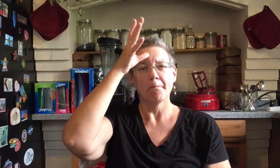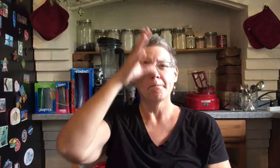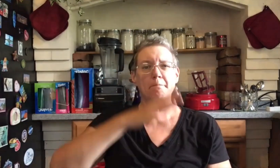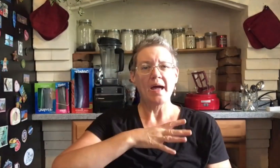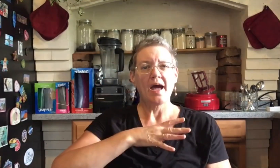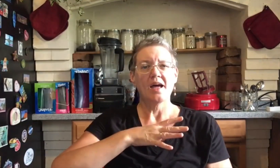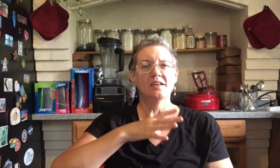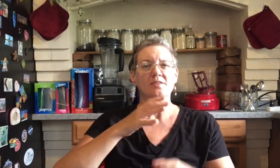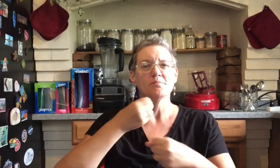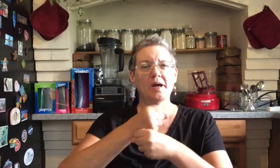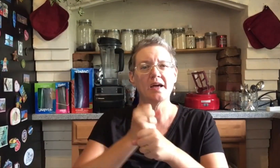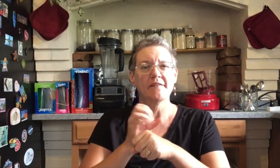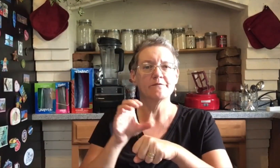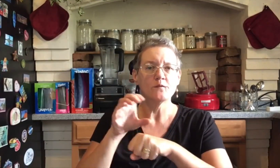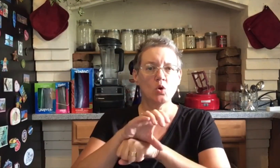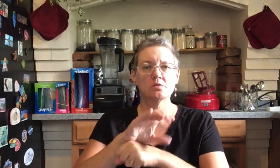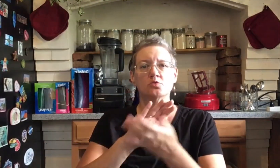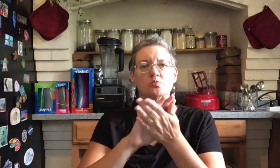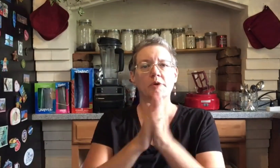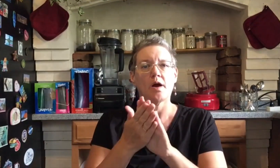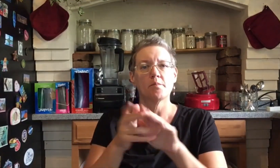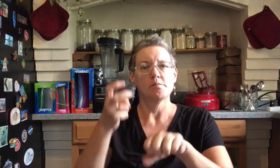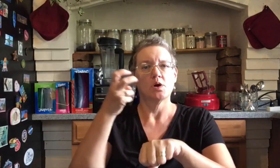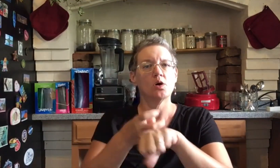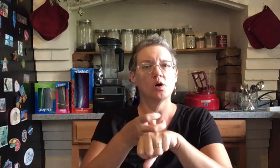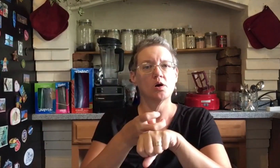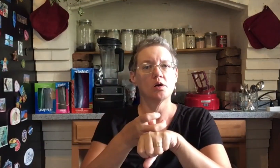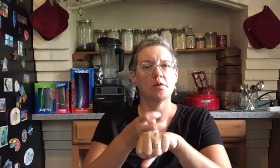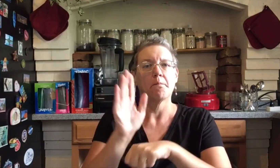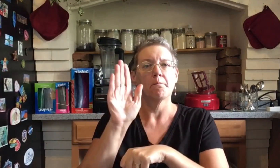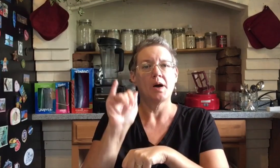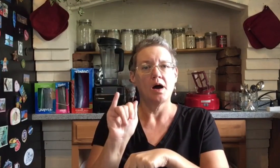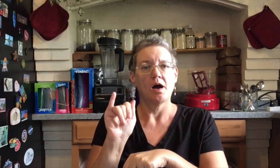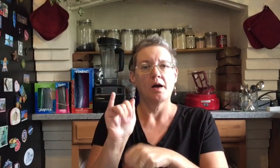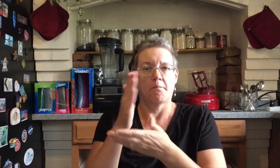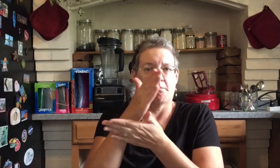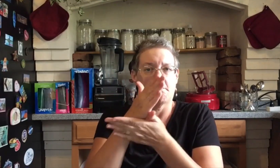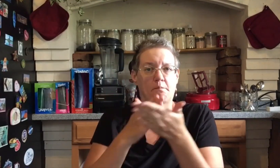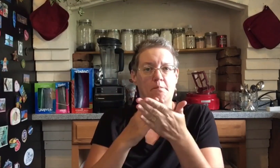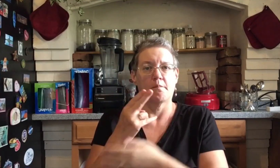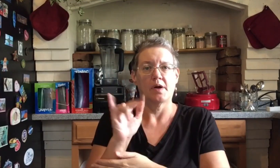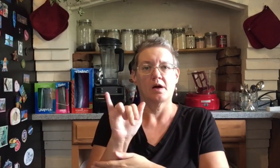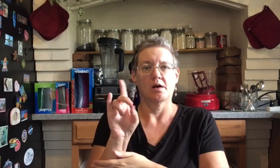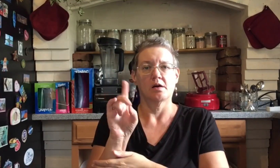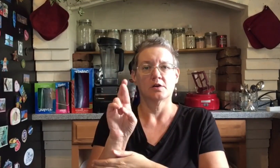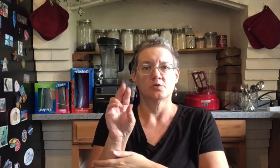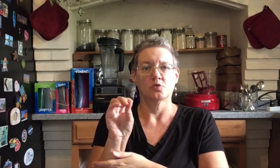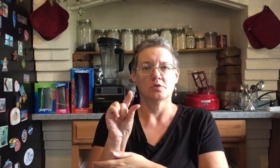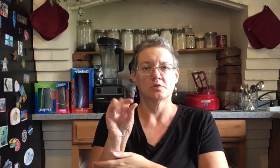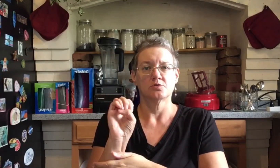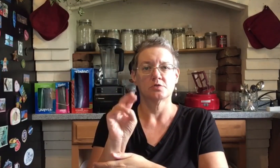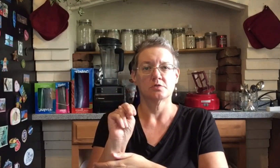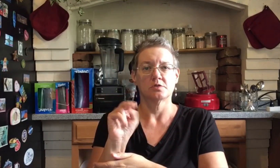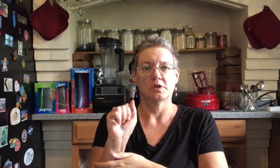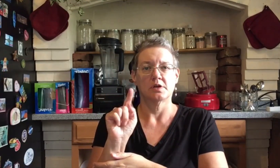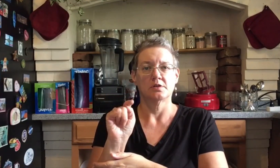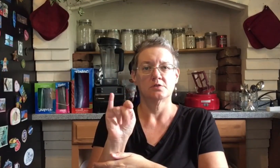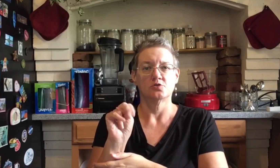Because they're all forced to become hard by partial hydrogenation.